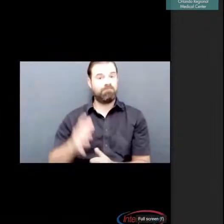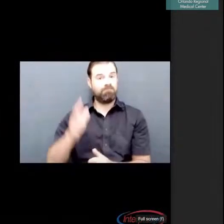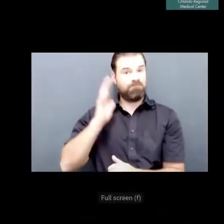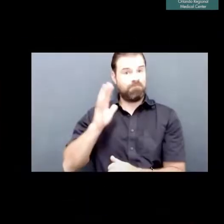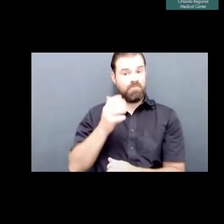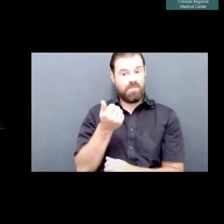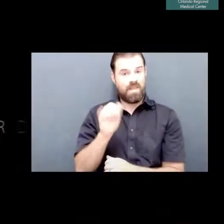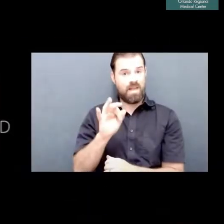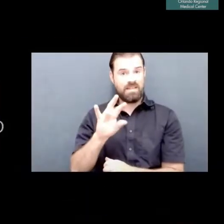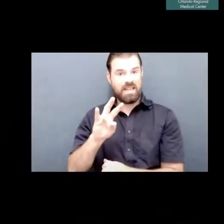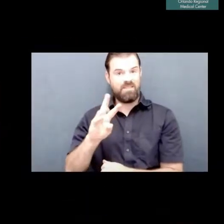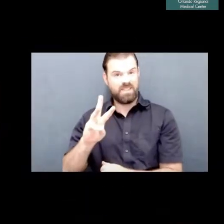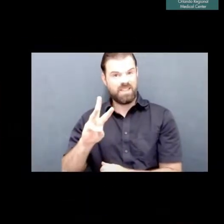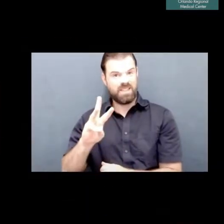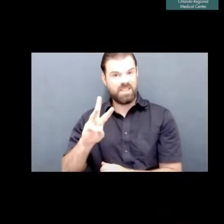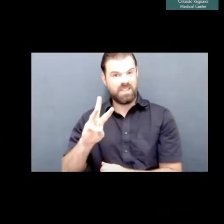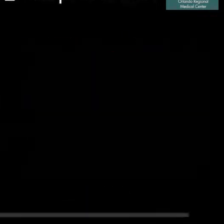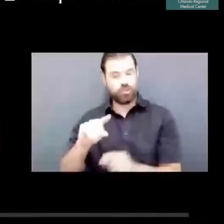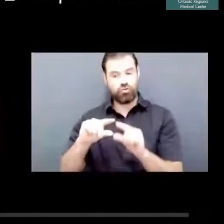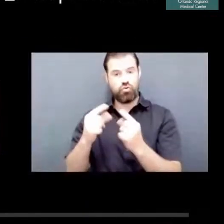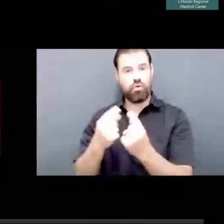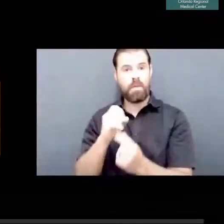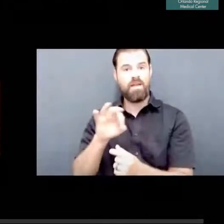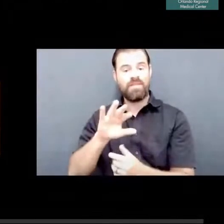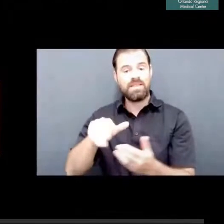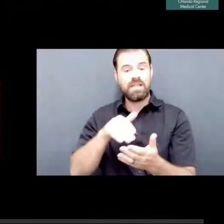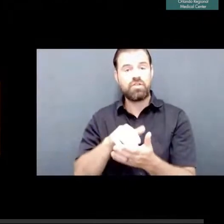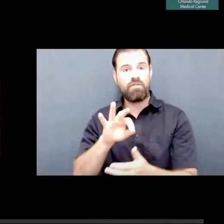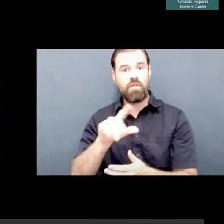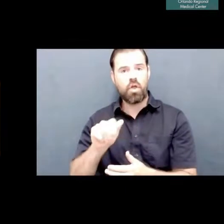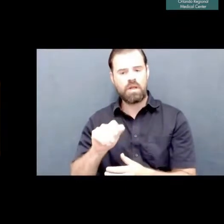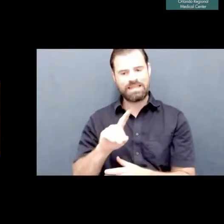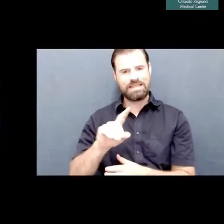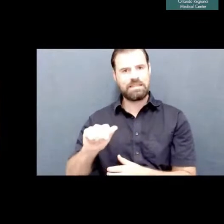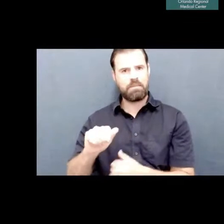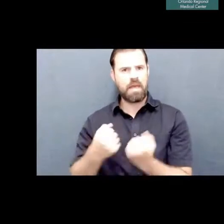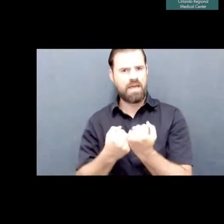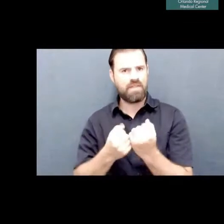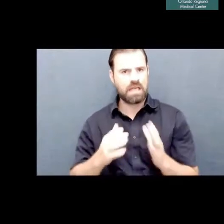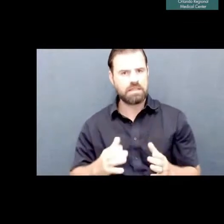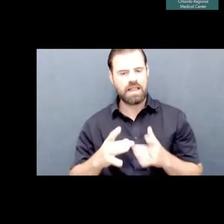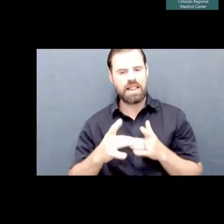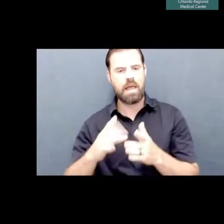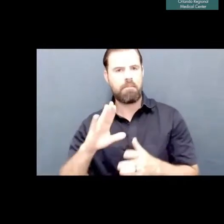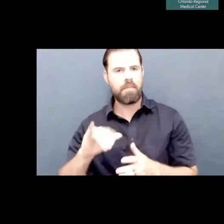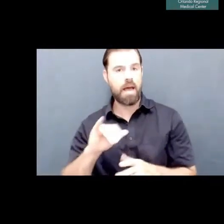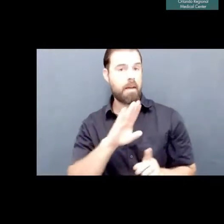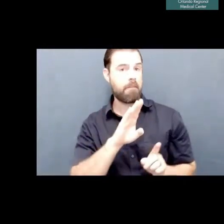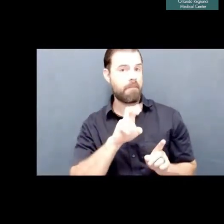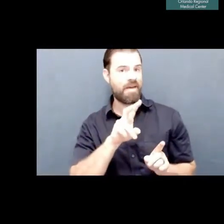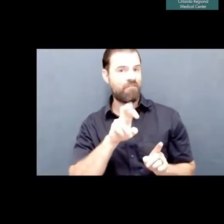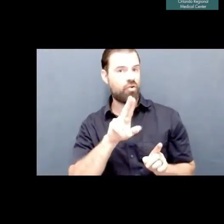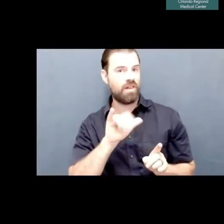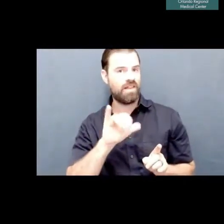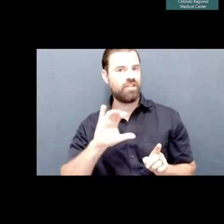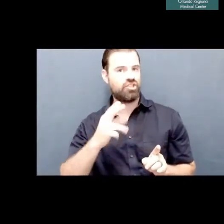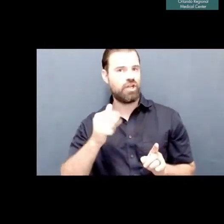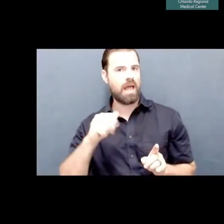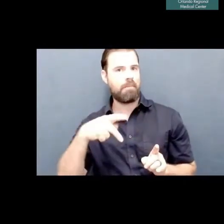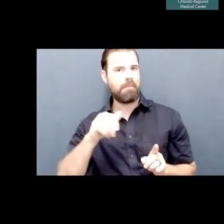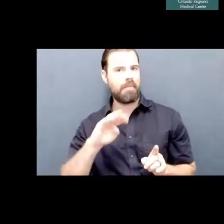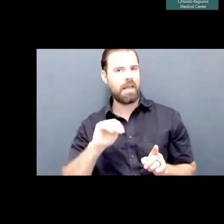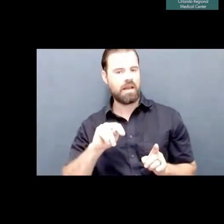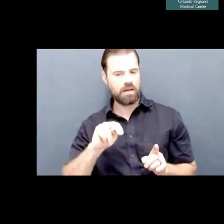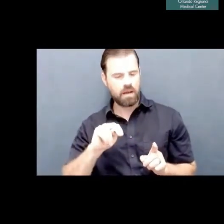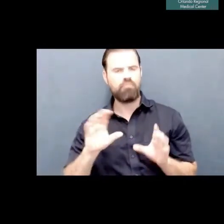In 1976, a group of Central Florida disability advocates led by Beverly Chapman came together to create the